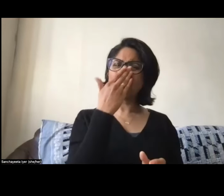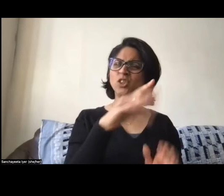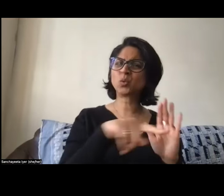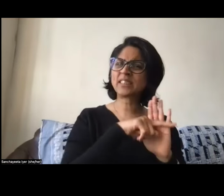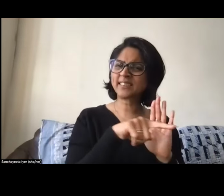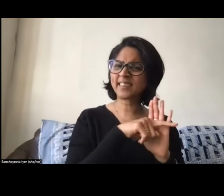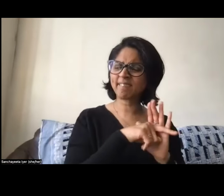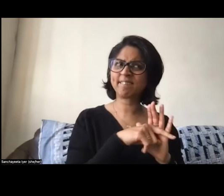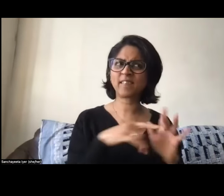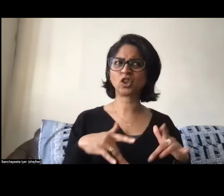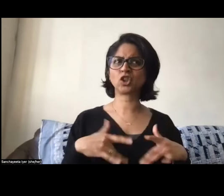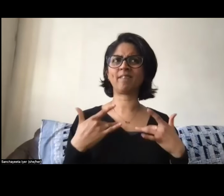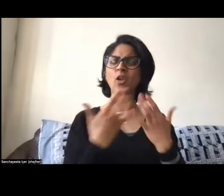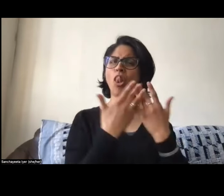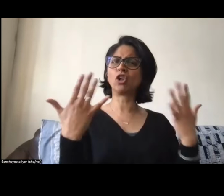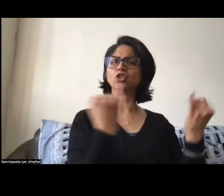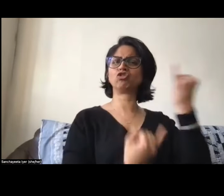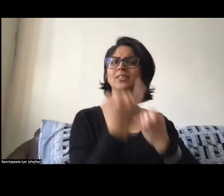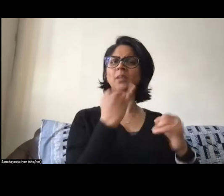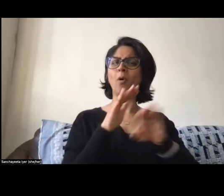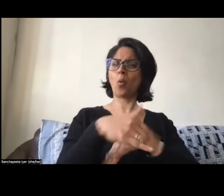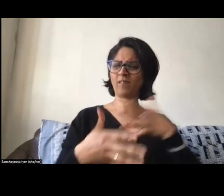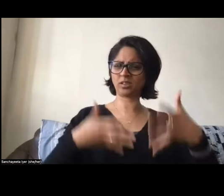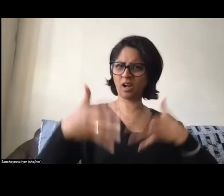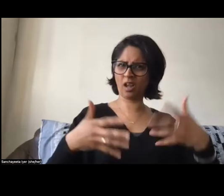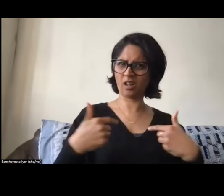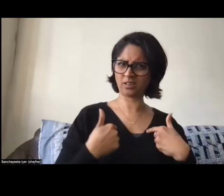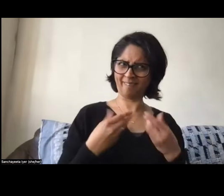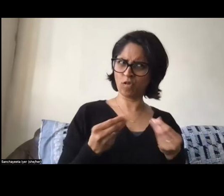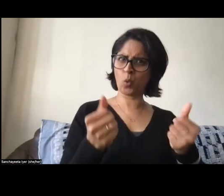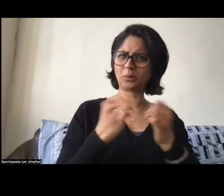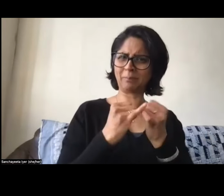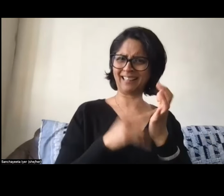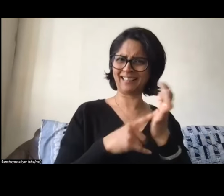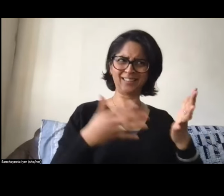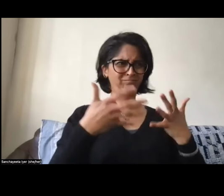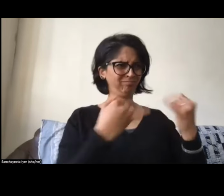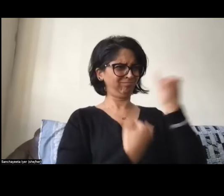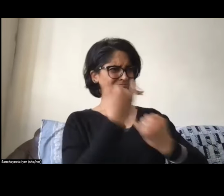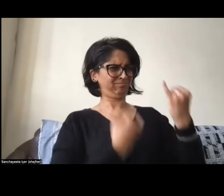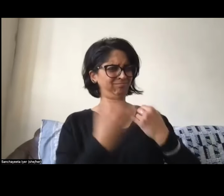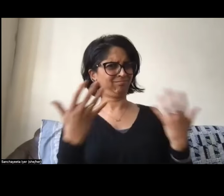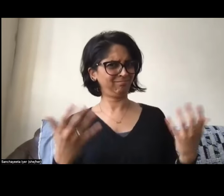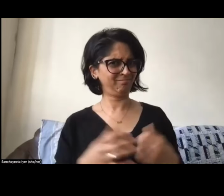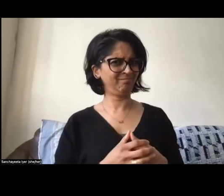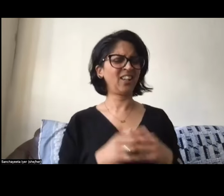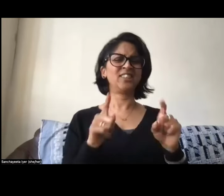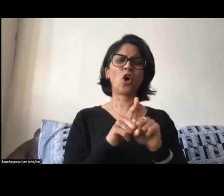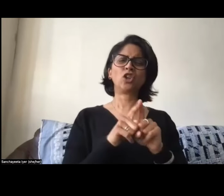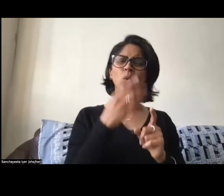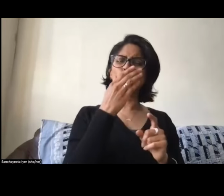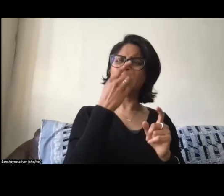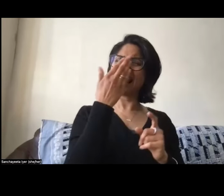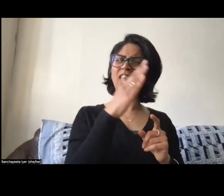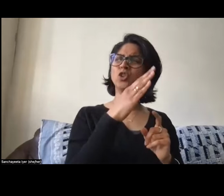very difficult. The attitudes were negative. She felt that they were very critical of her, particularly her sign language, because she